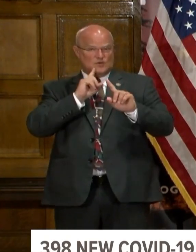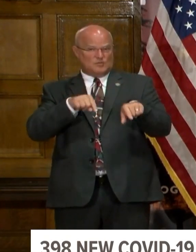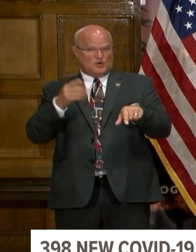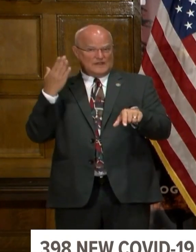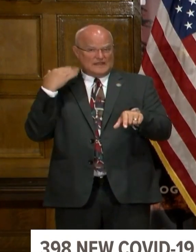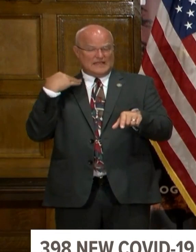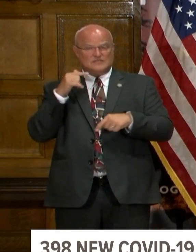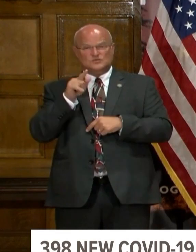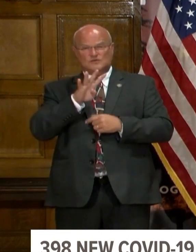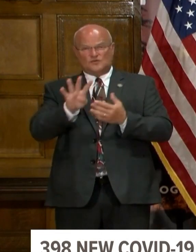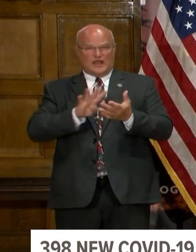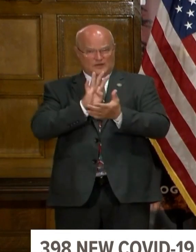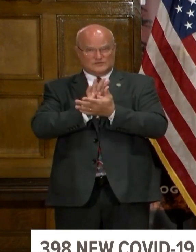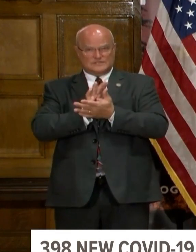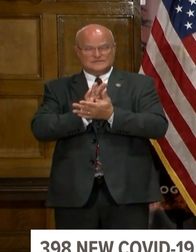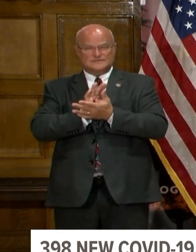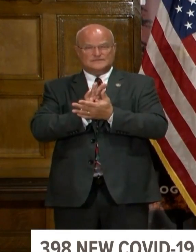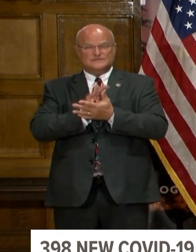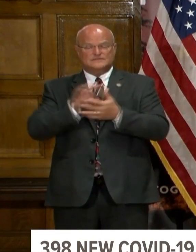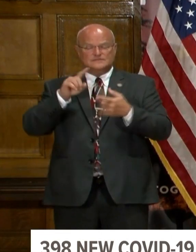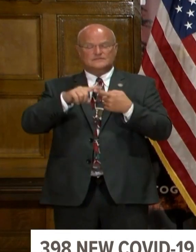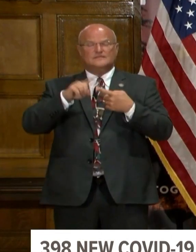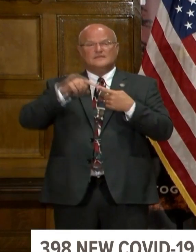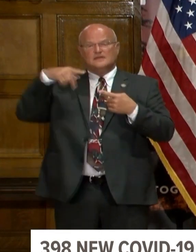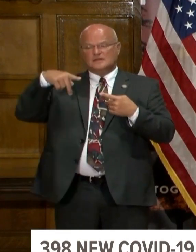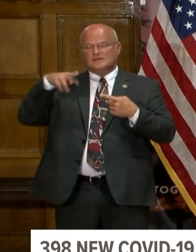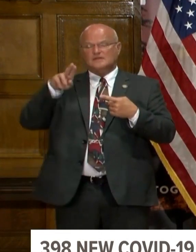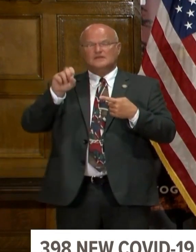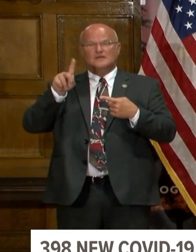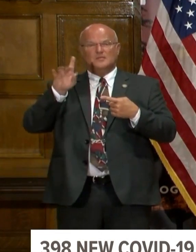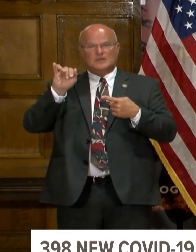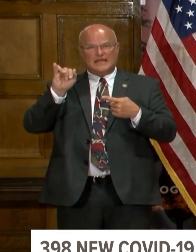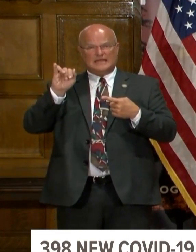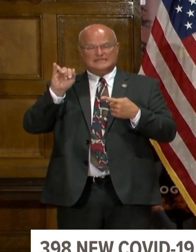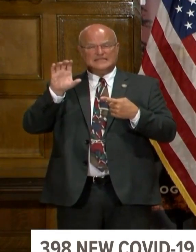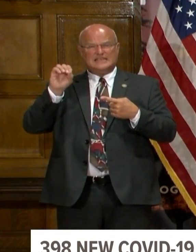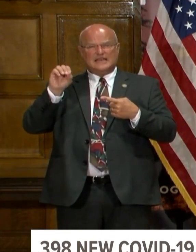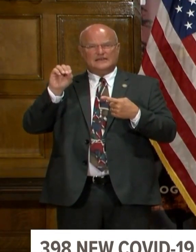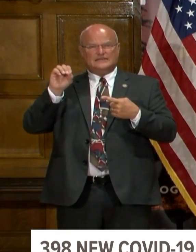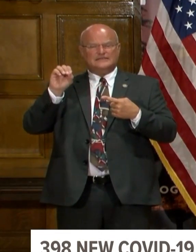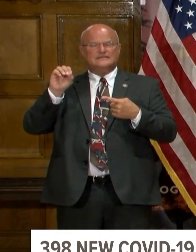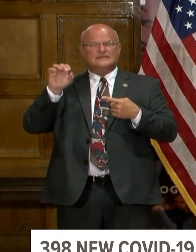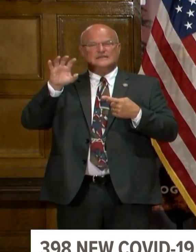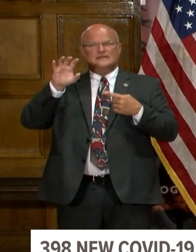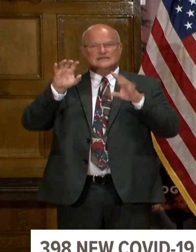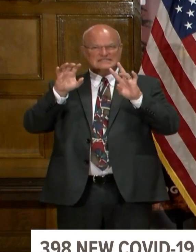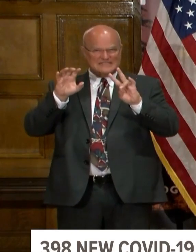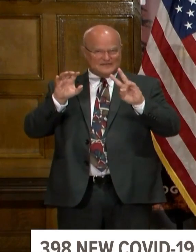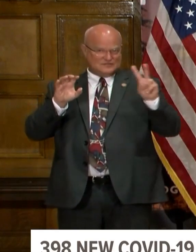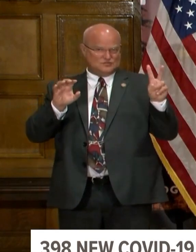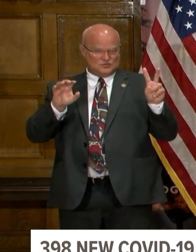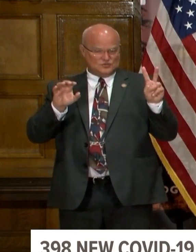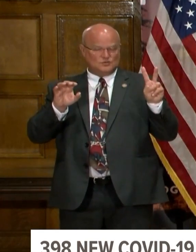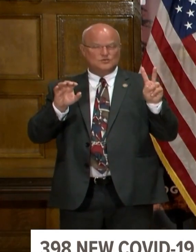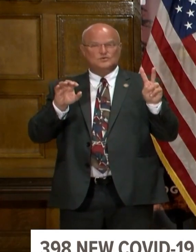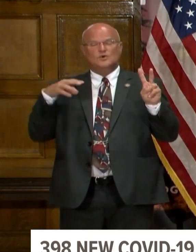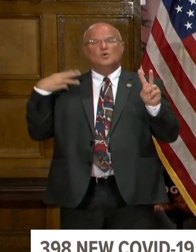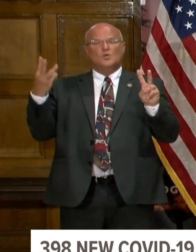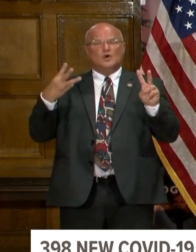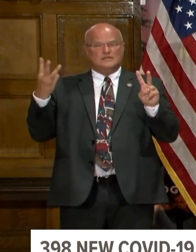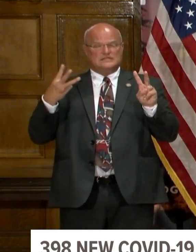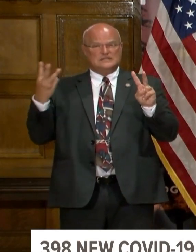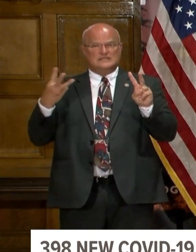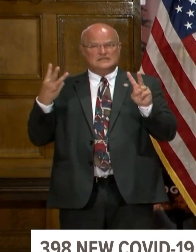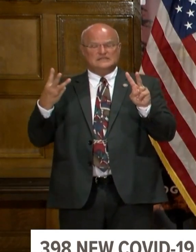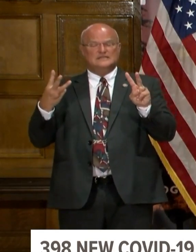in the last 24 hours. Pulaski County continues to lead at 72 cases, followed by Washington